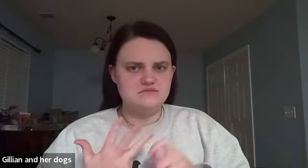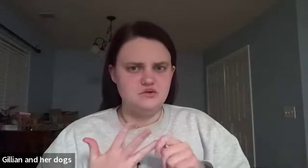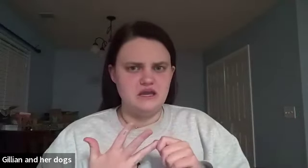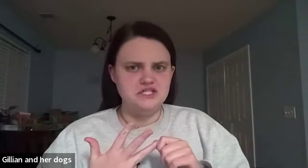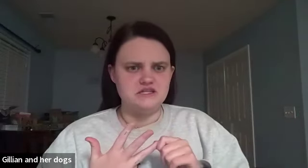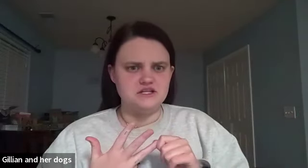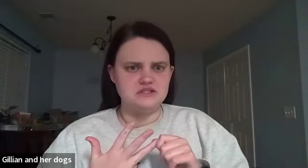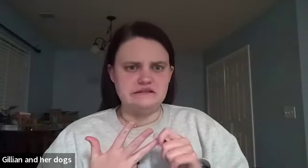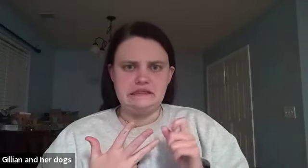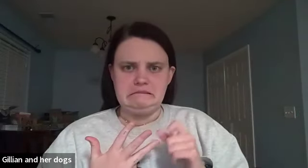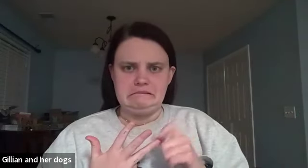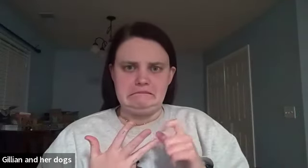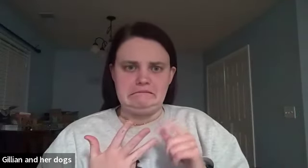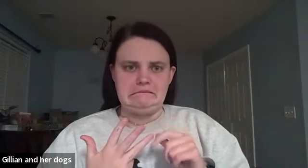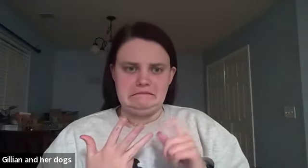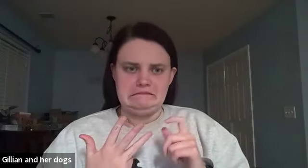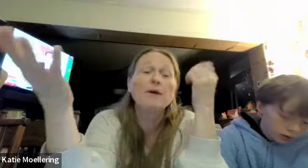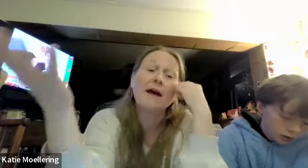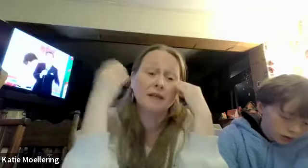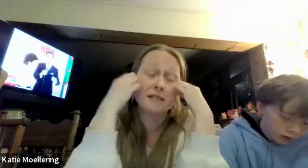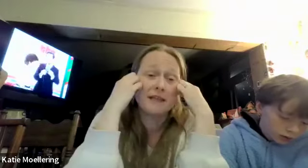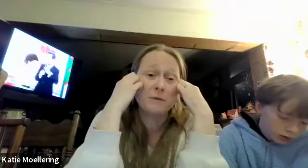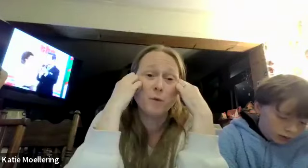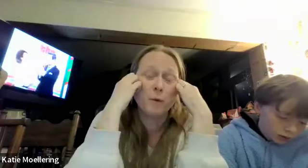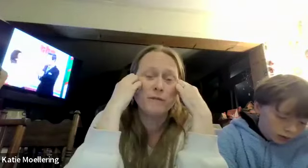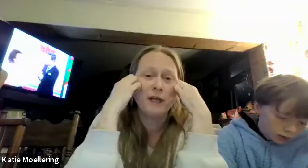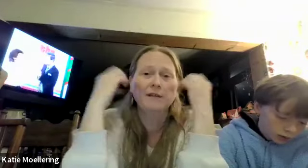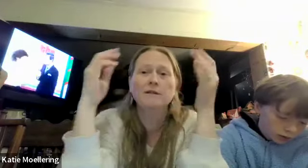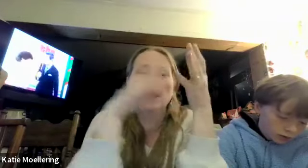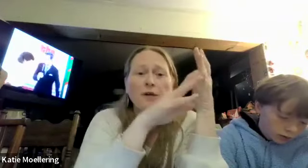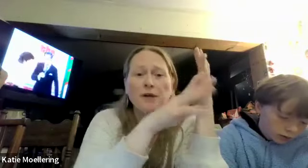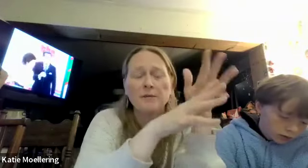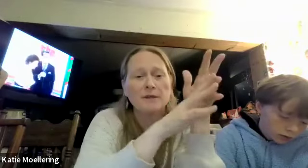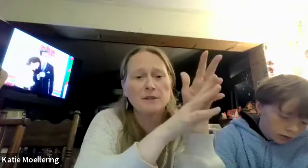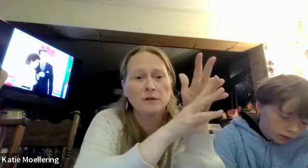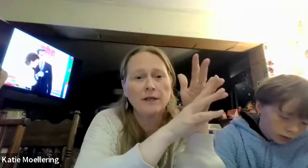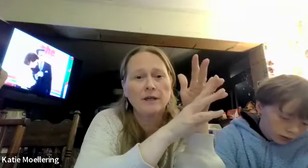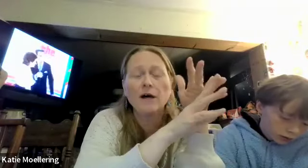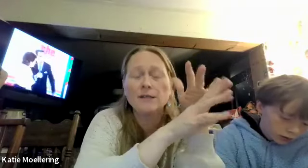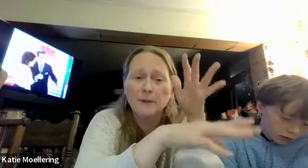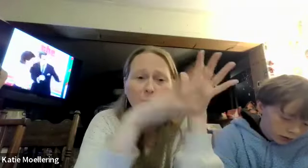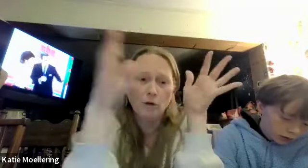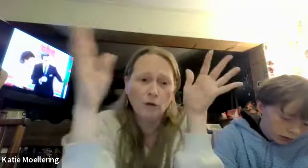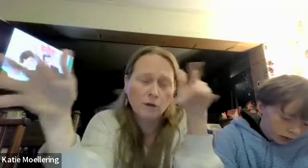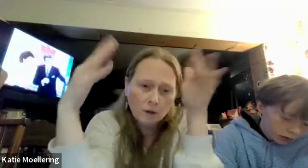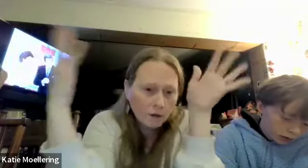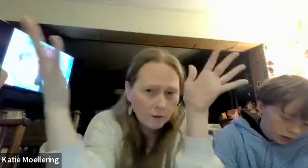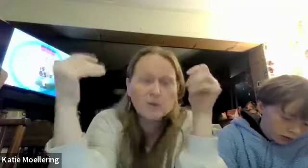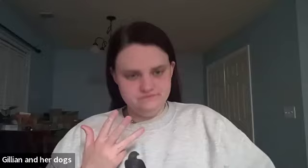some locations actually. Yeah, we haven't because I think before we've done library, but also like hospital,